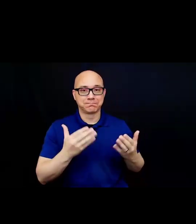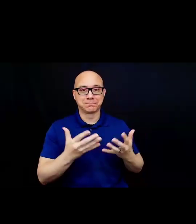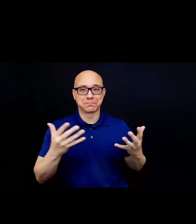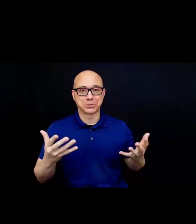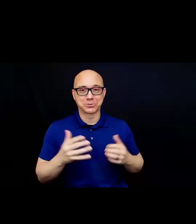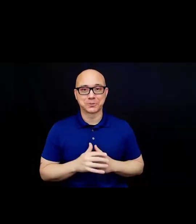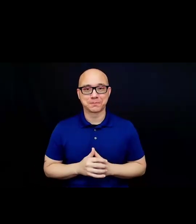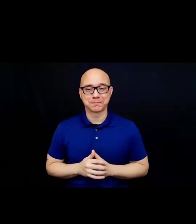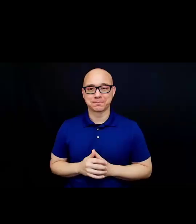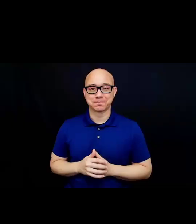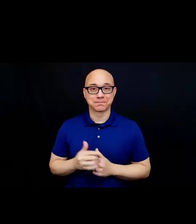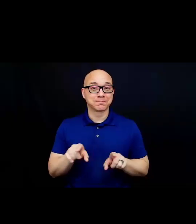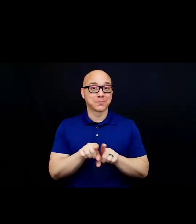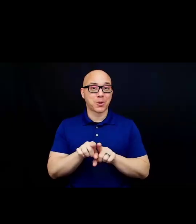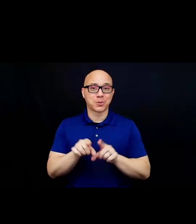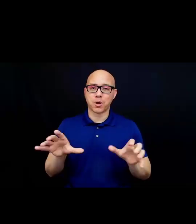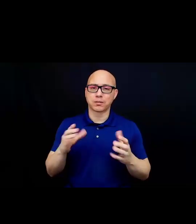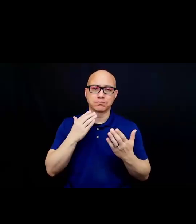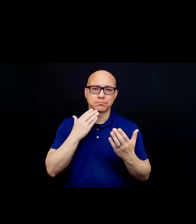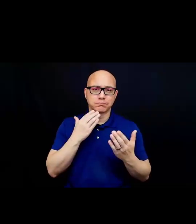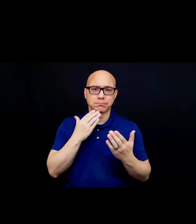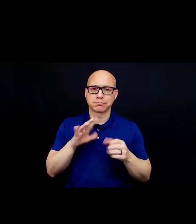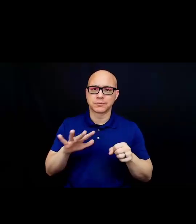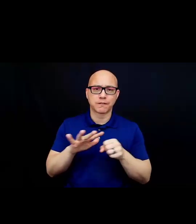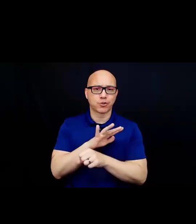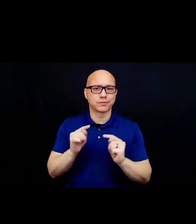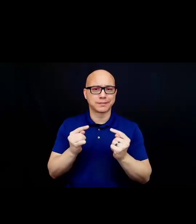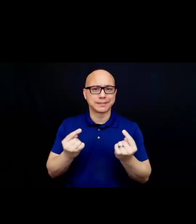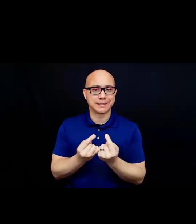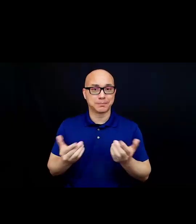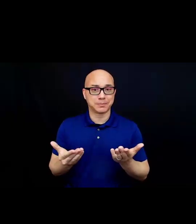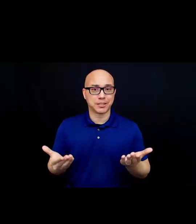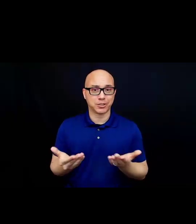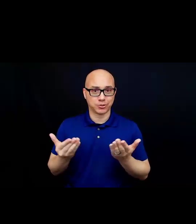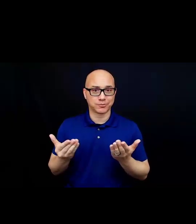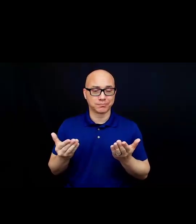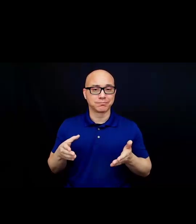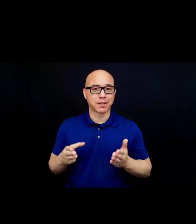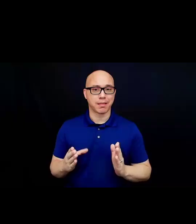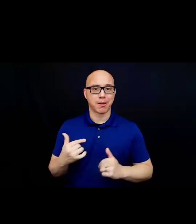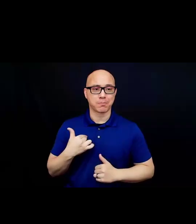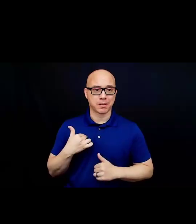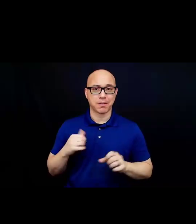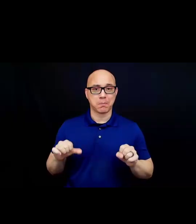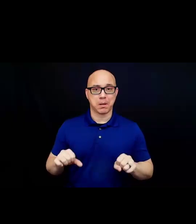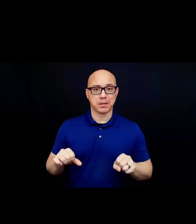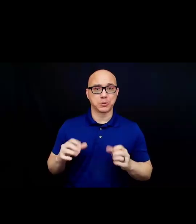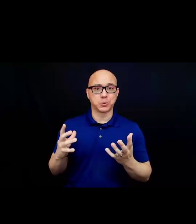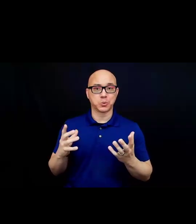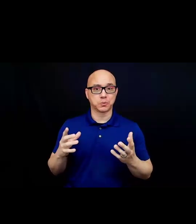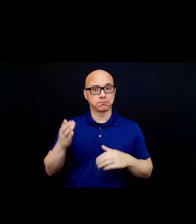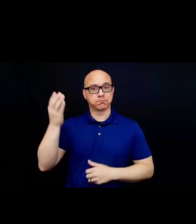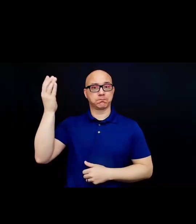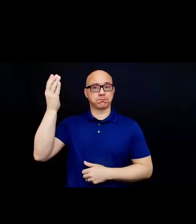I'd like to thank the entire team for allowing me this opportunity to do this presentation